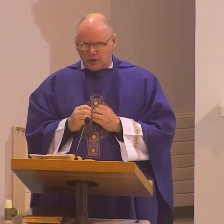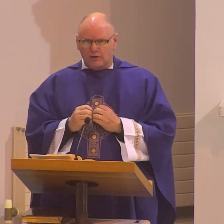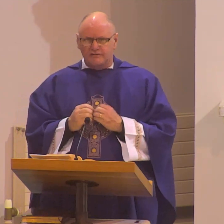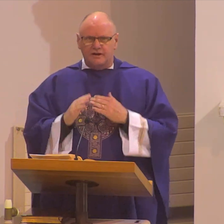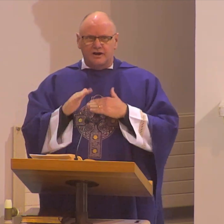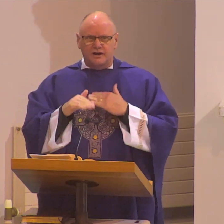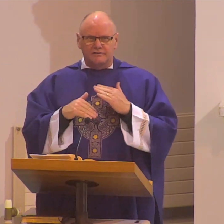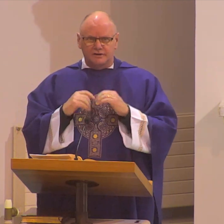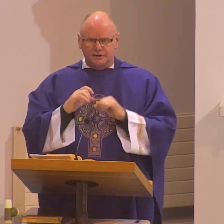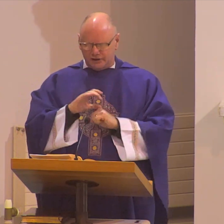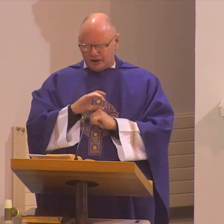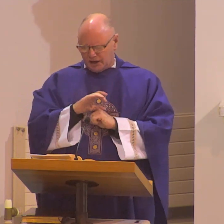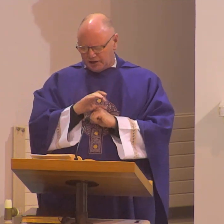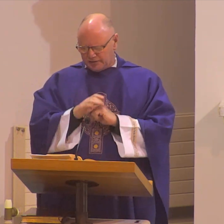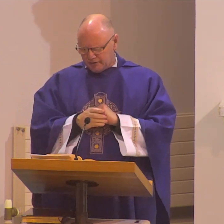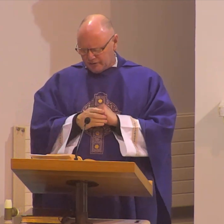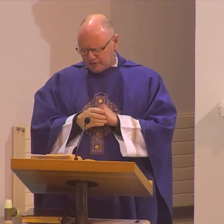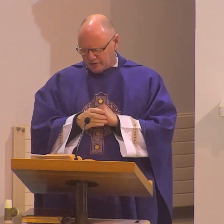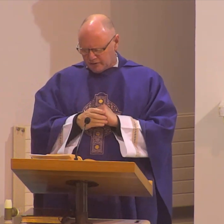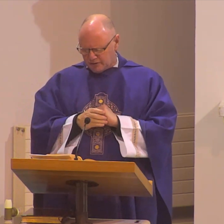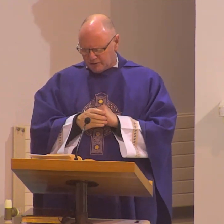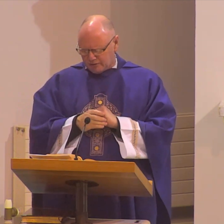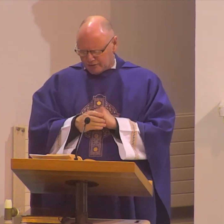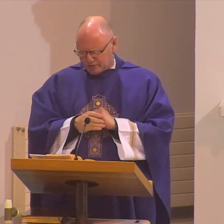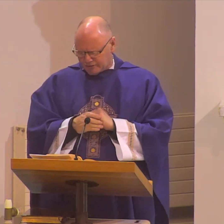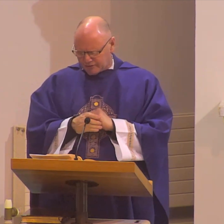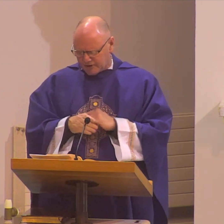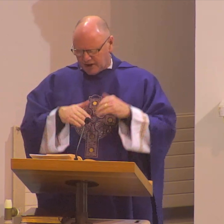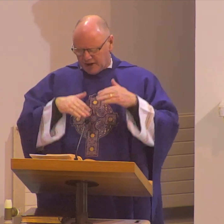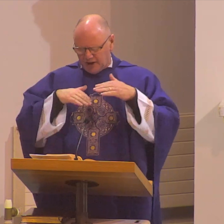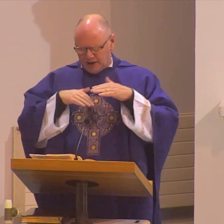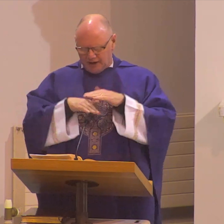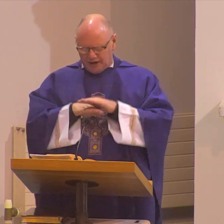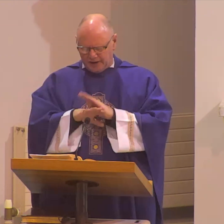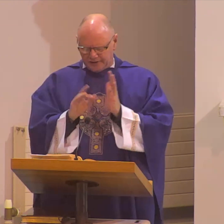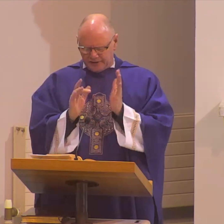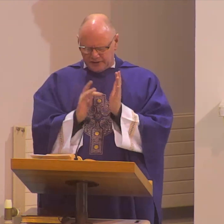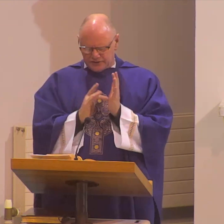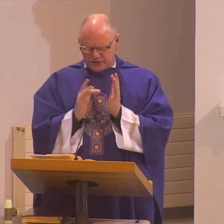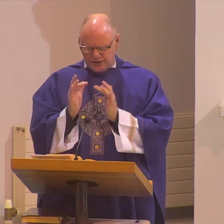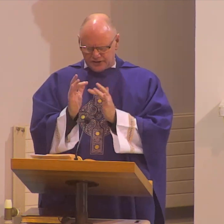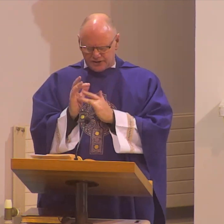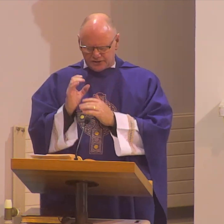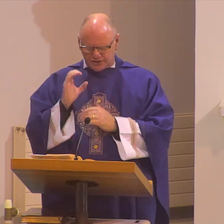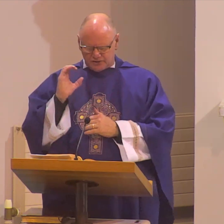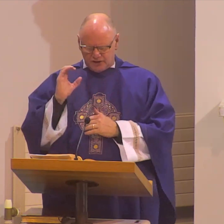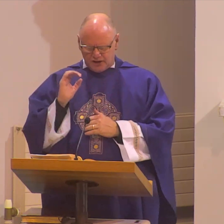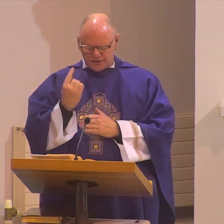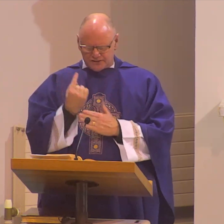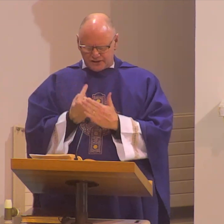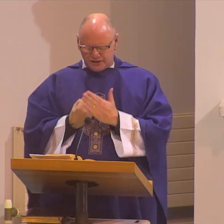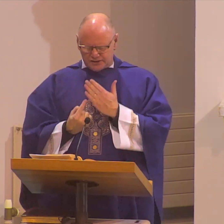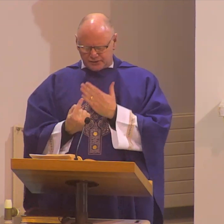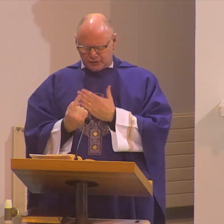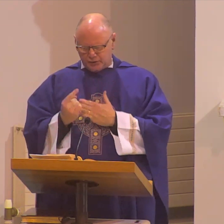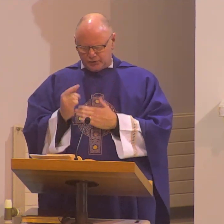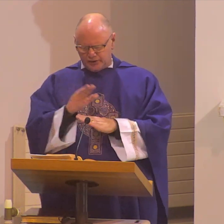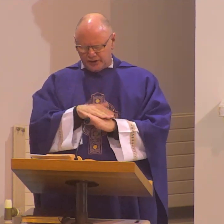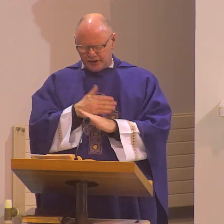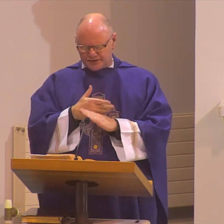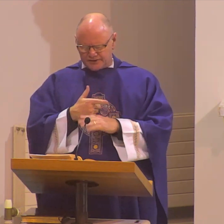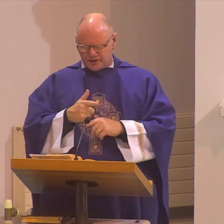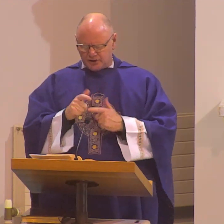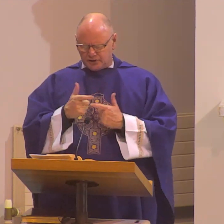creator of heaven and earth, and in Jesus Christ, his